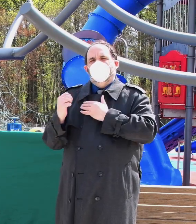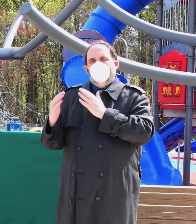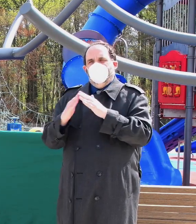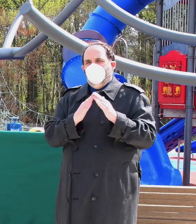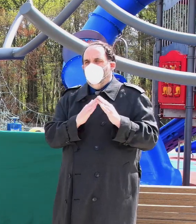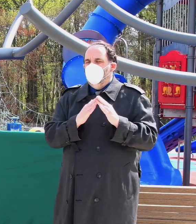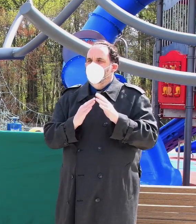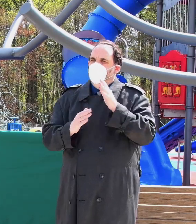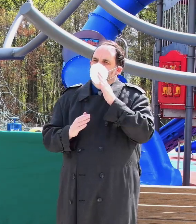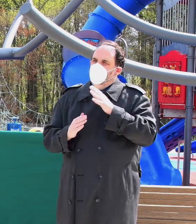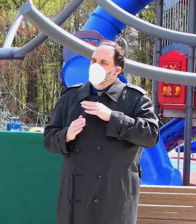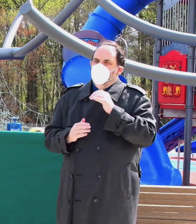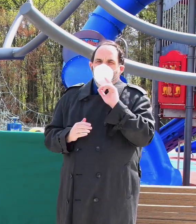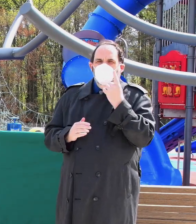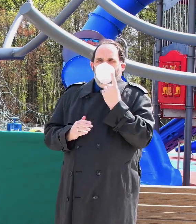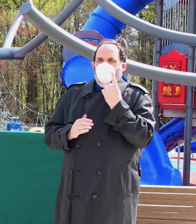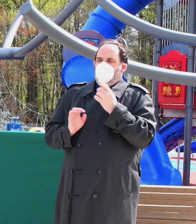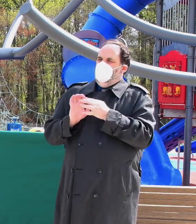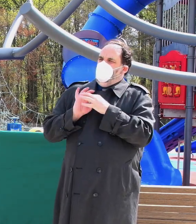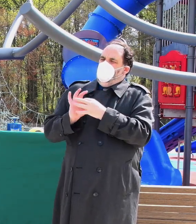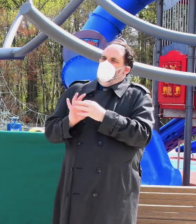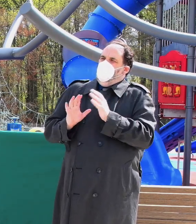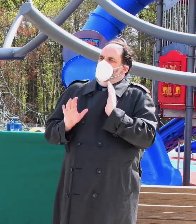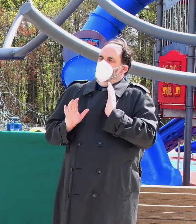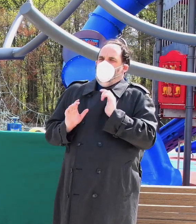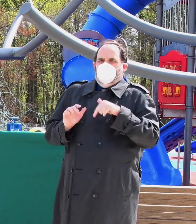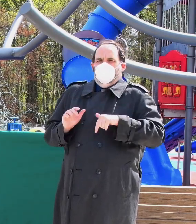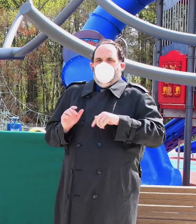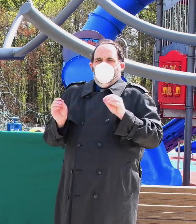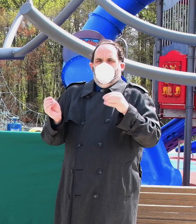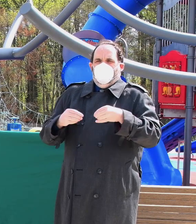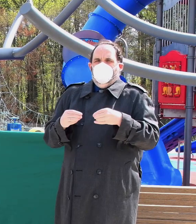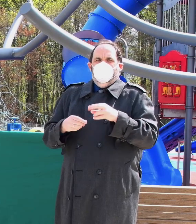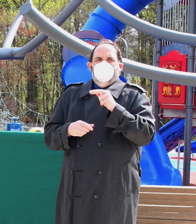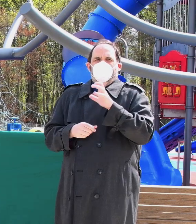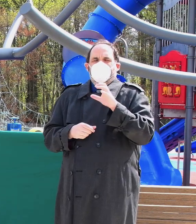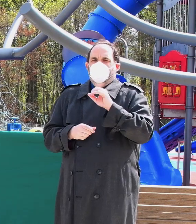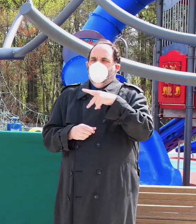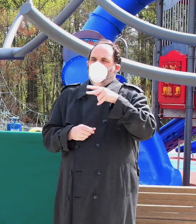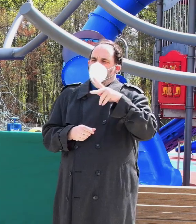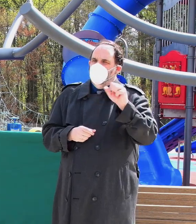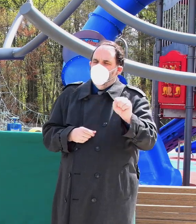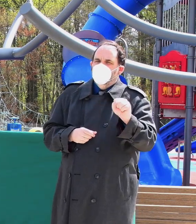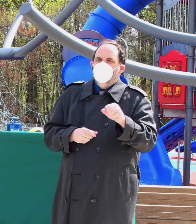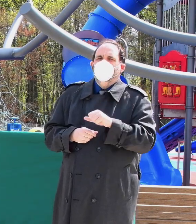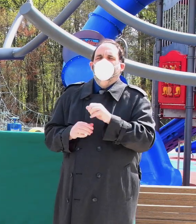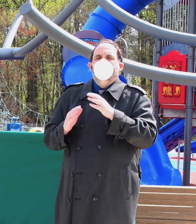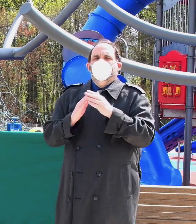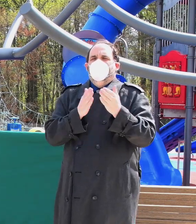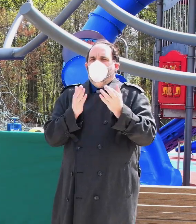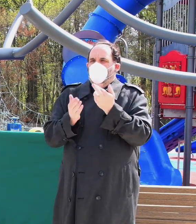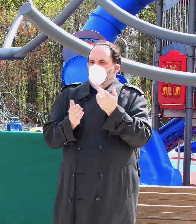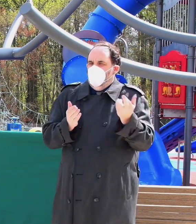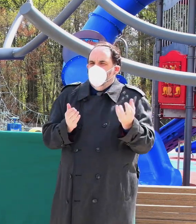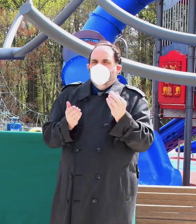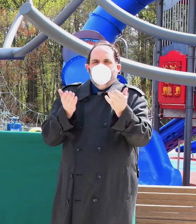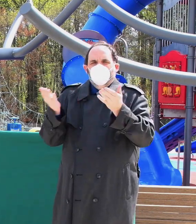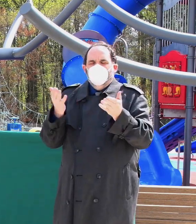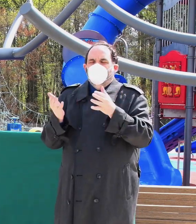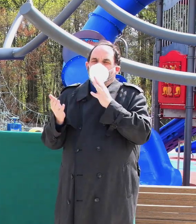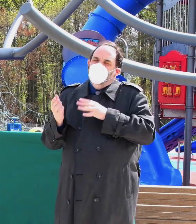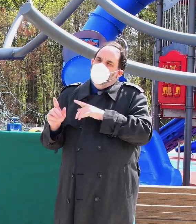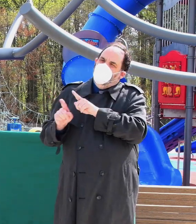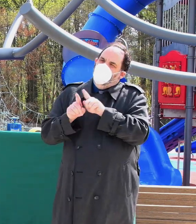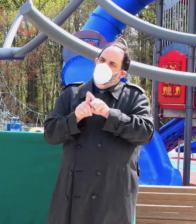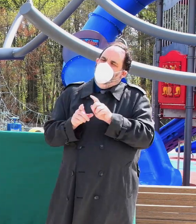only is the liaison for my office to Recreation and Parks, Department of Community Resources and Services, but is part